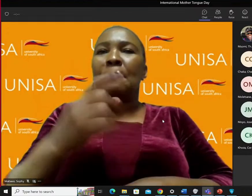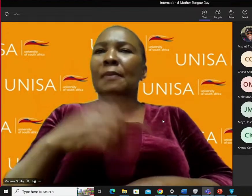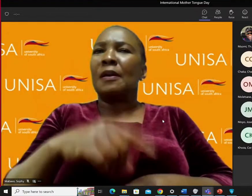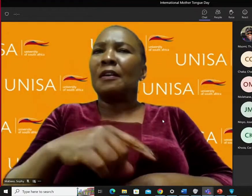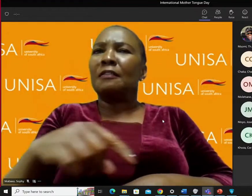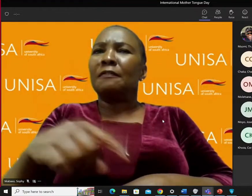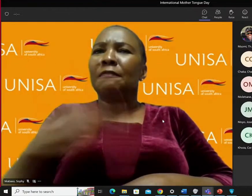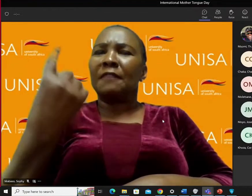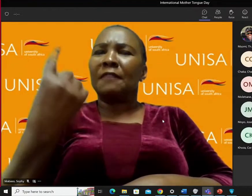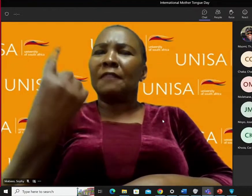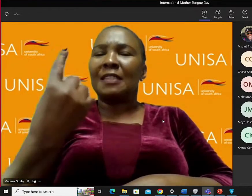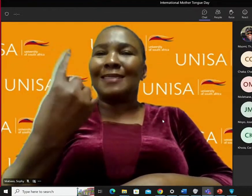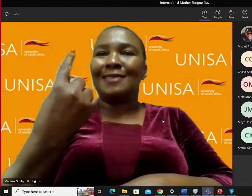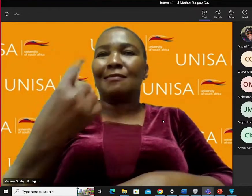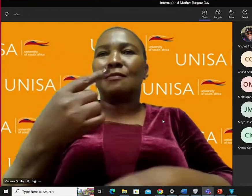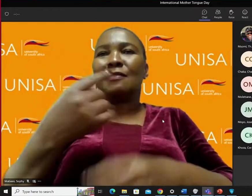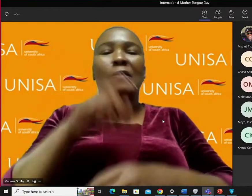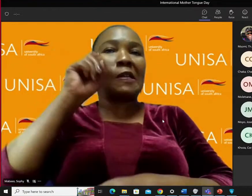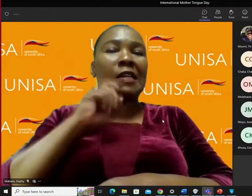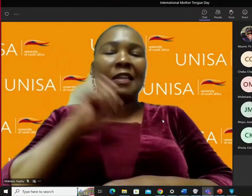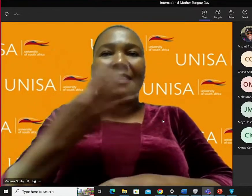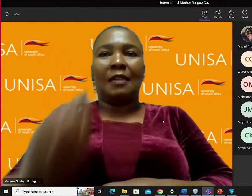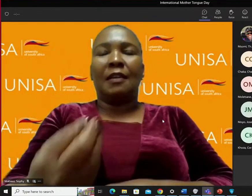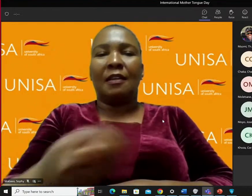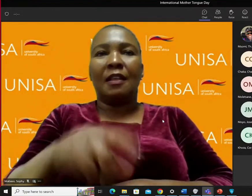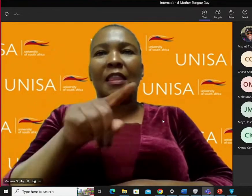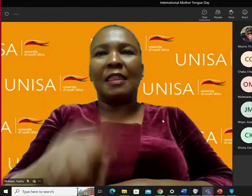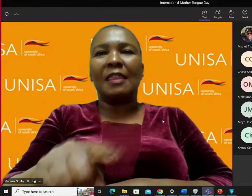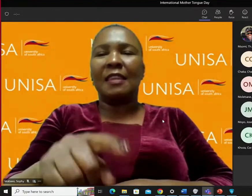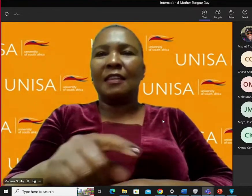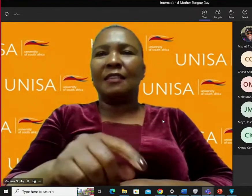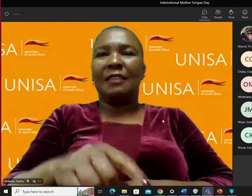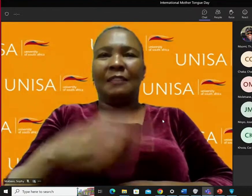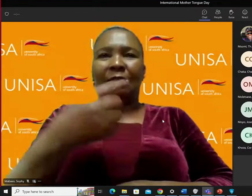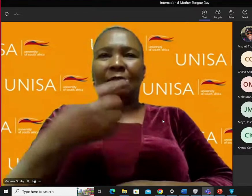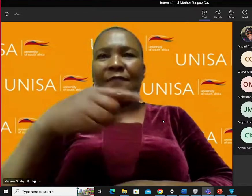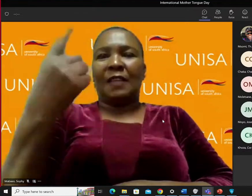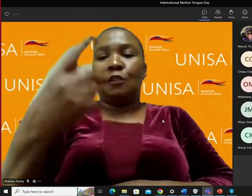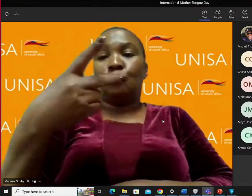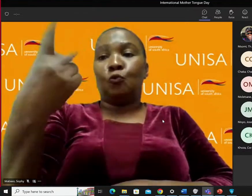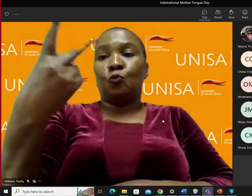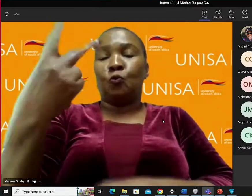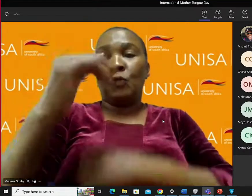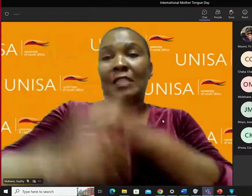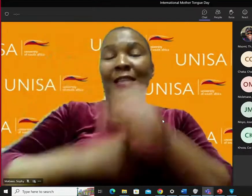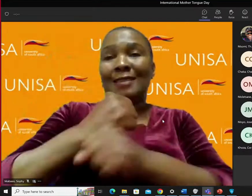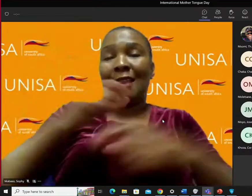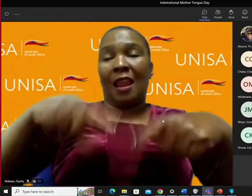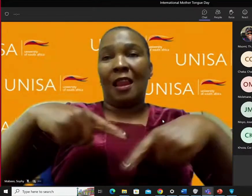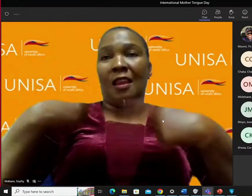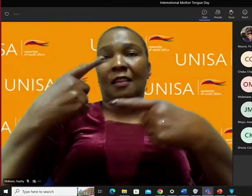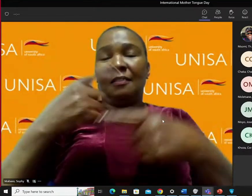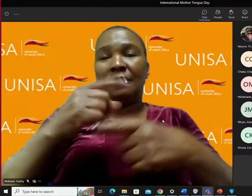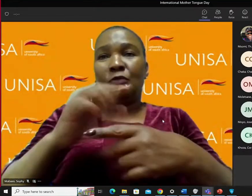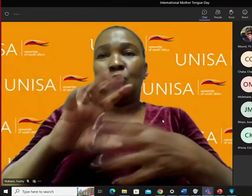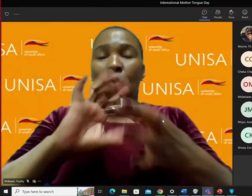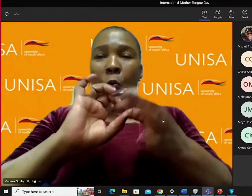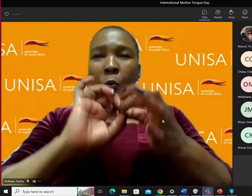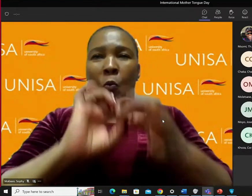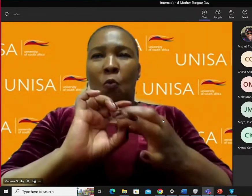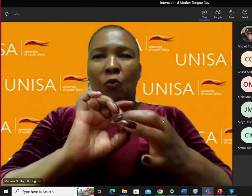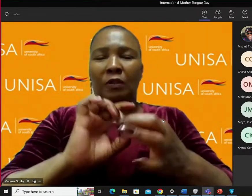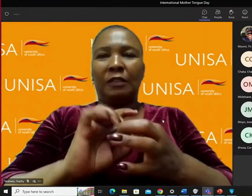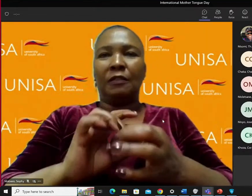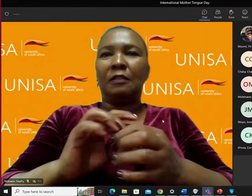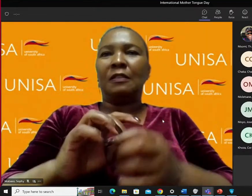grandchild, she spent the first 2 years of her life at home. So she spoke isiZulu